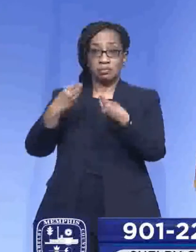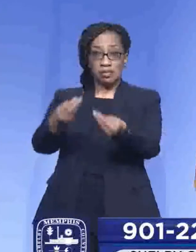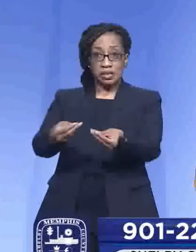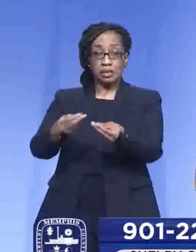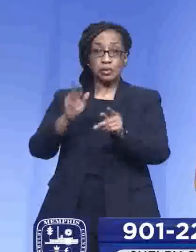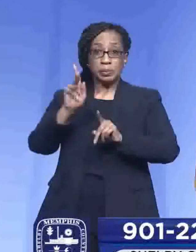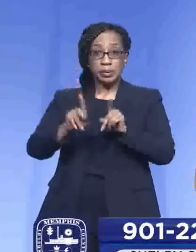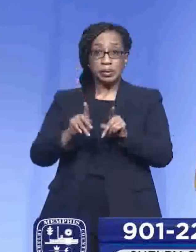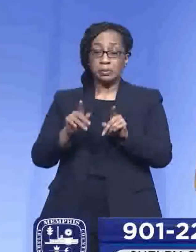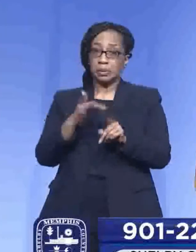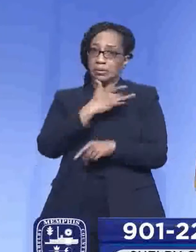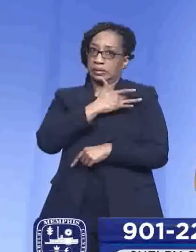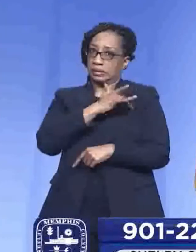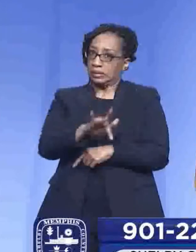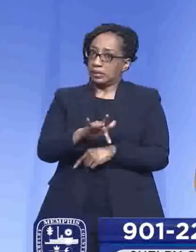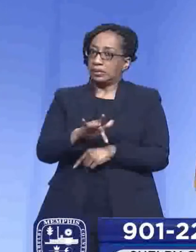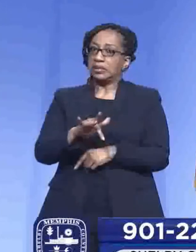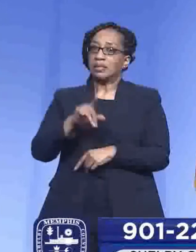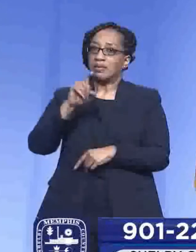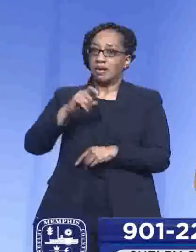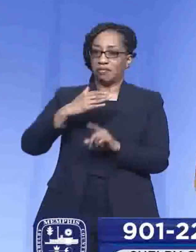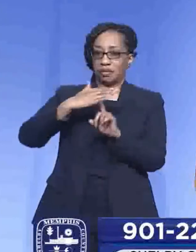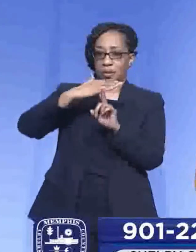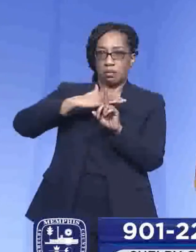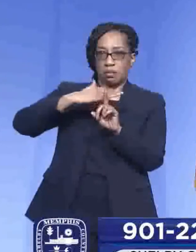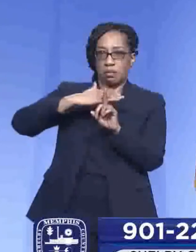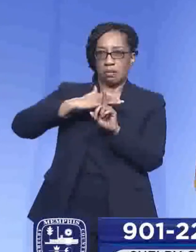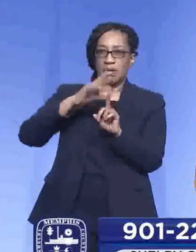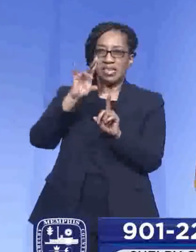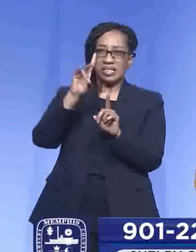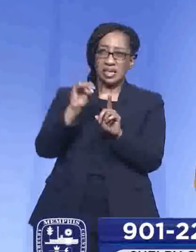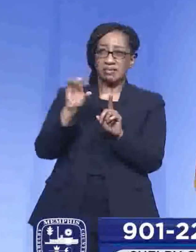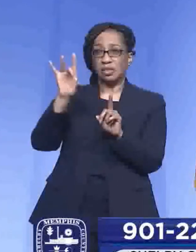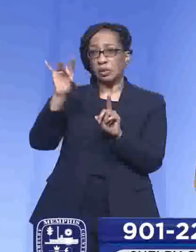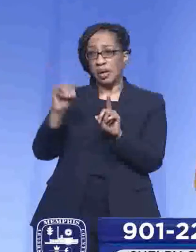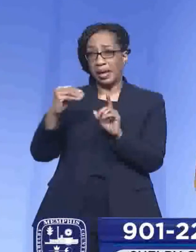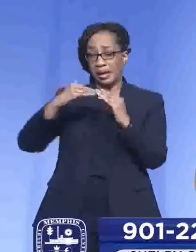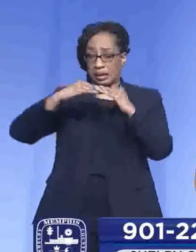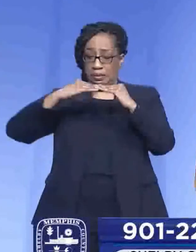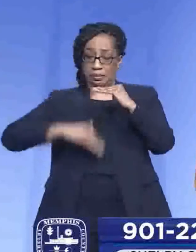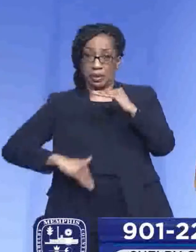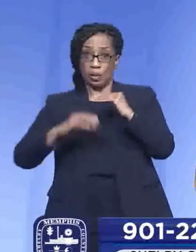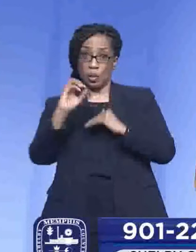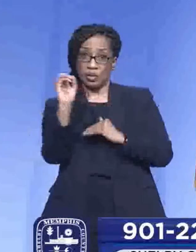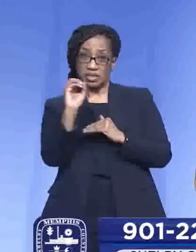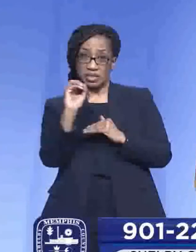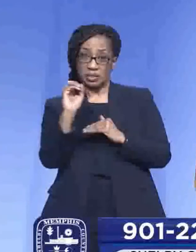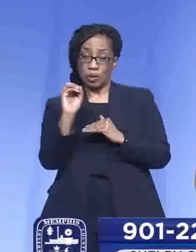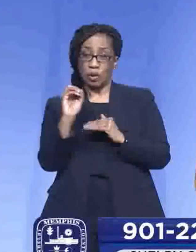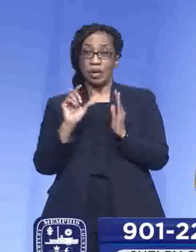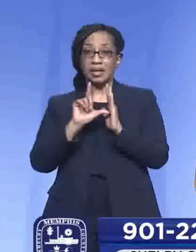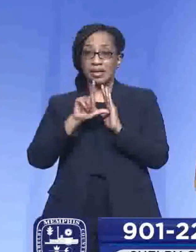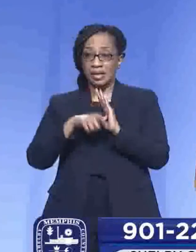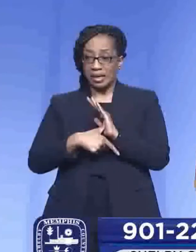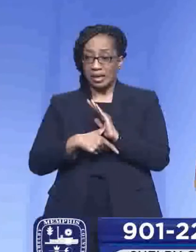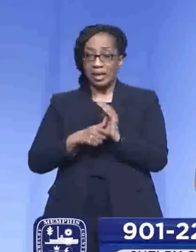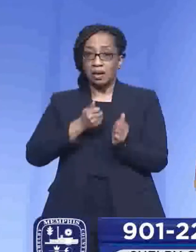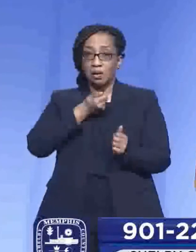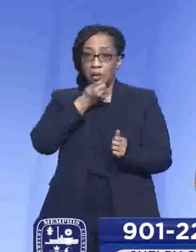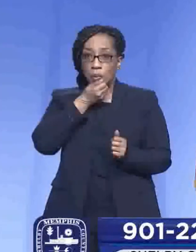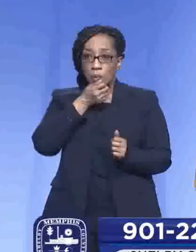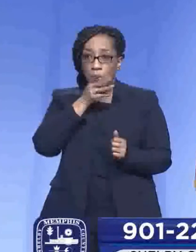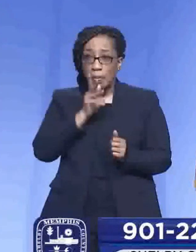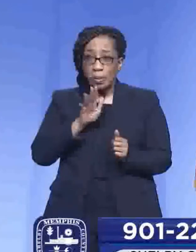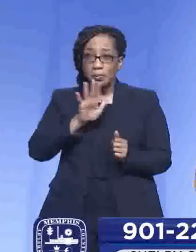temperature. They're stored at 70 to 80 degrees below zero. Then they are thawed and maintained at a very accurate temperature